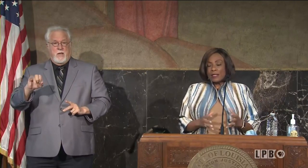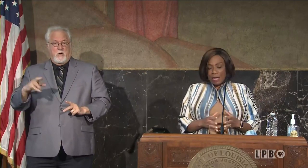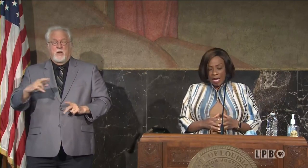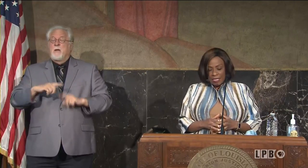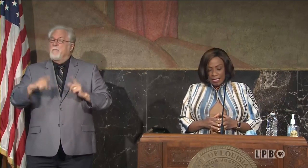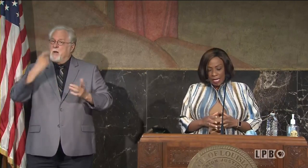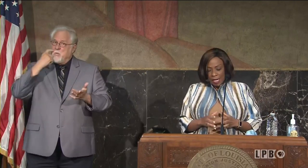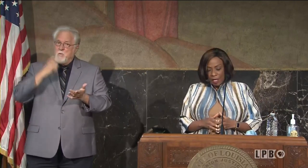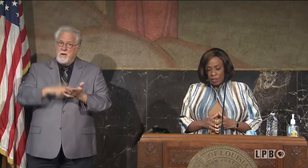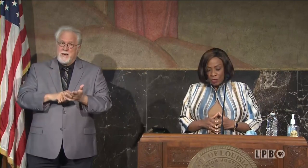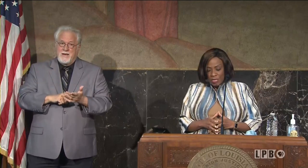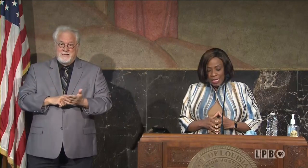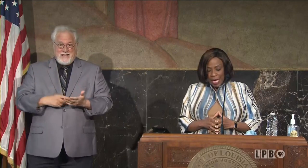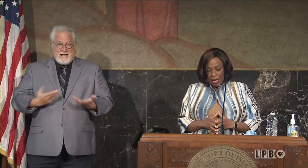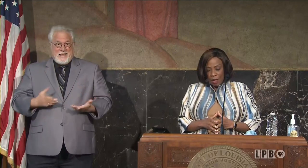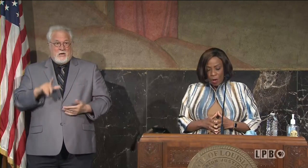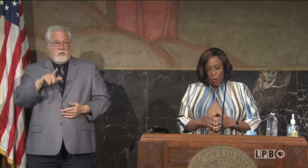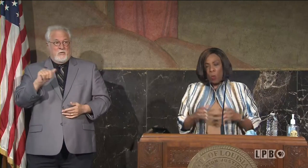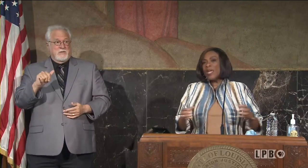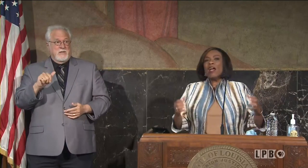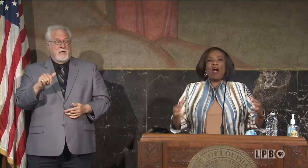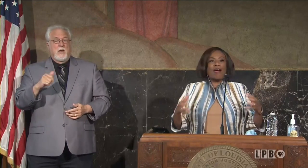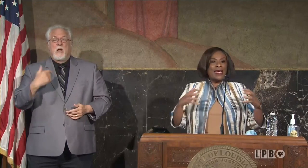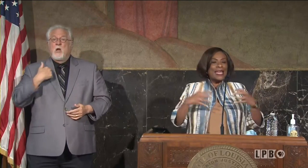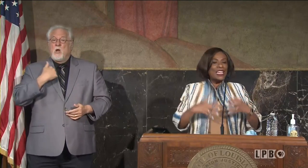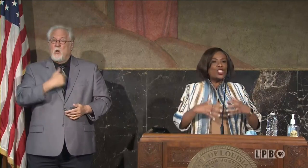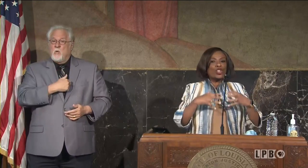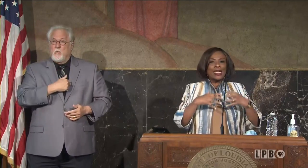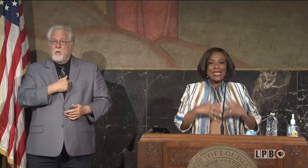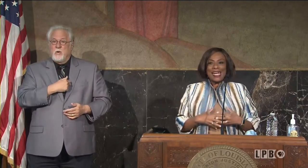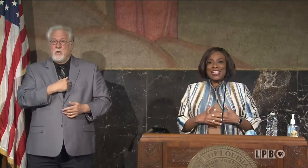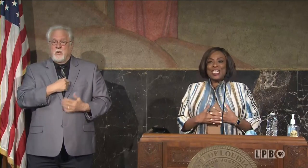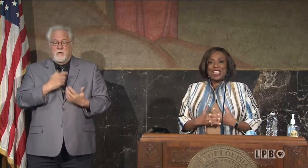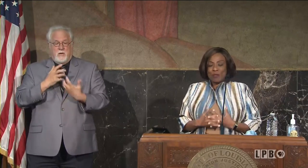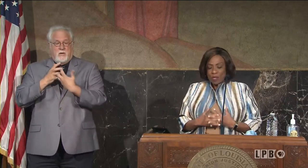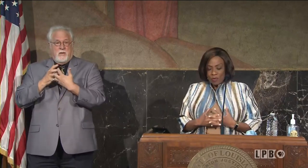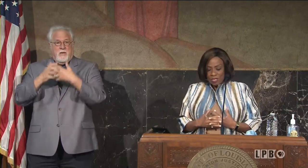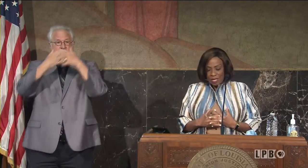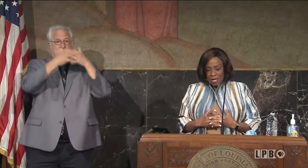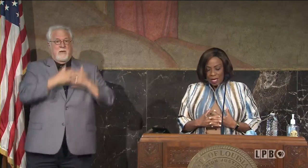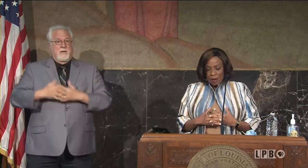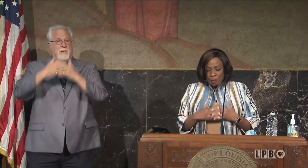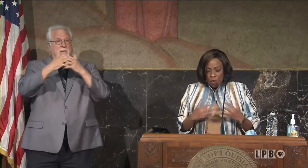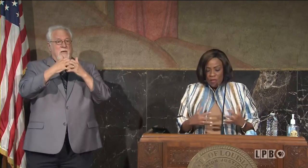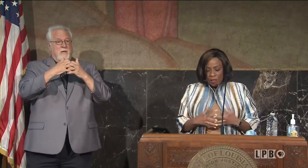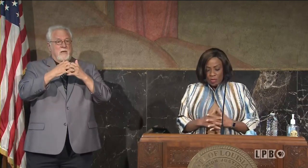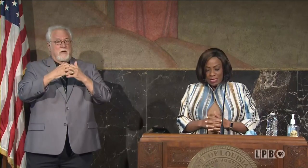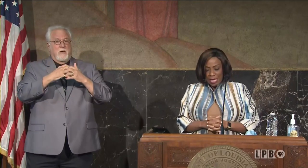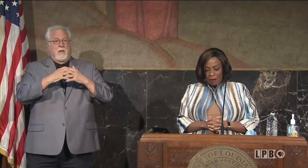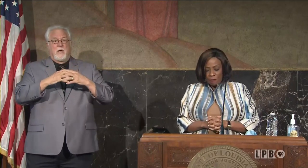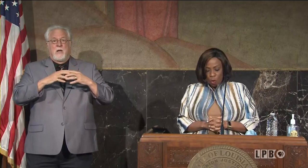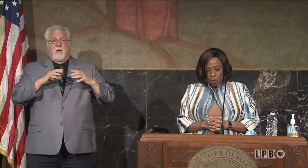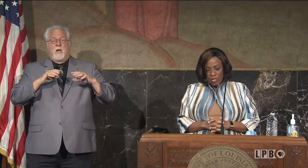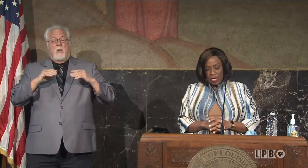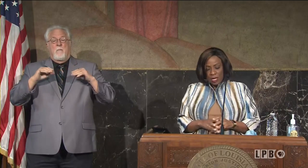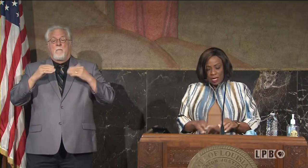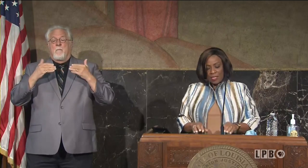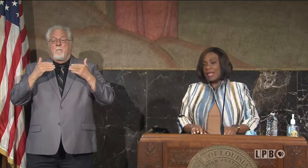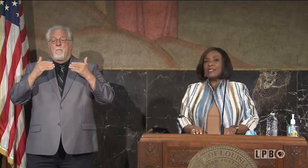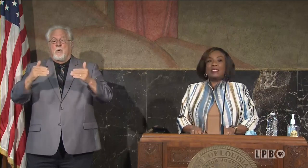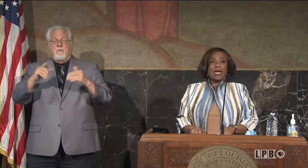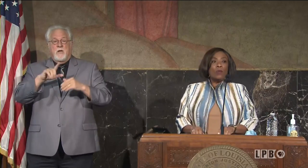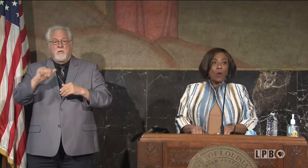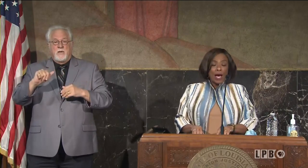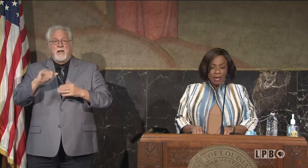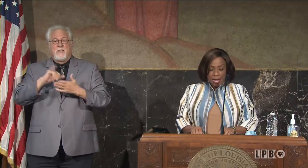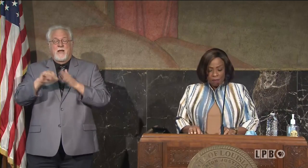I recognize that here in Louisiana, we are an interconnected community. Moving Louisiana forward is